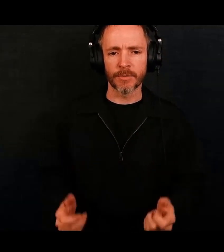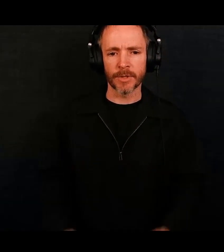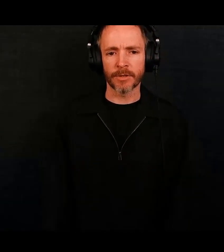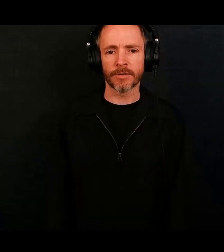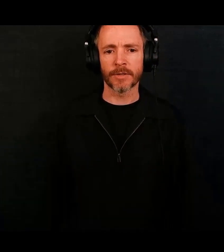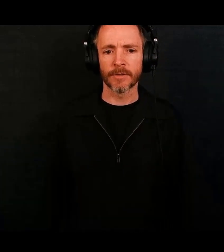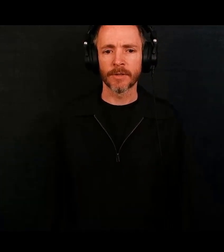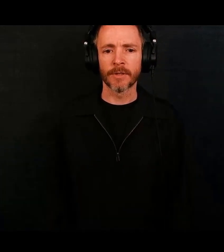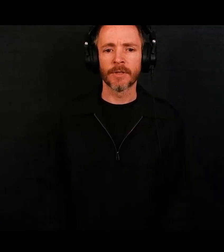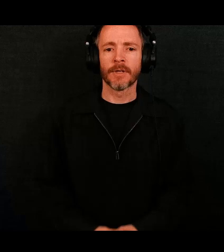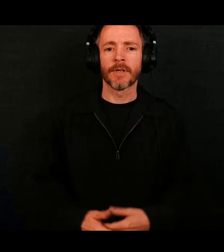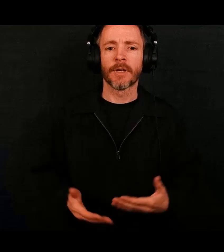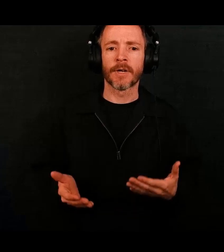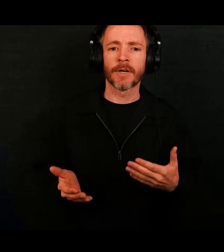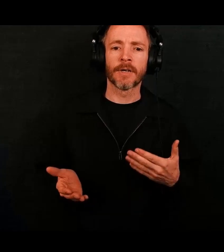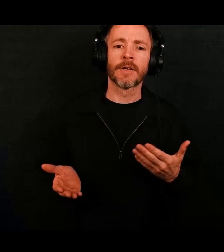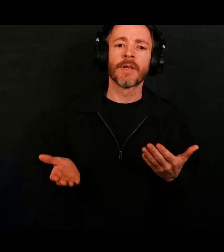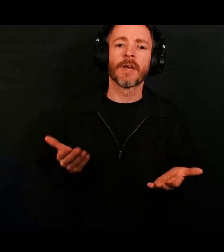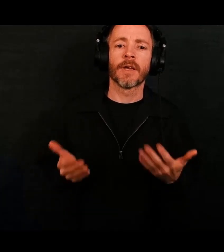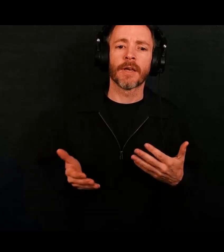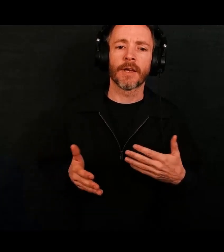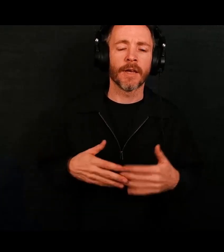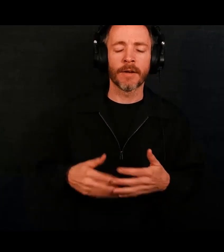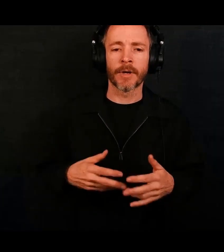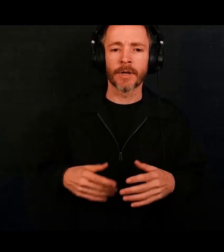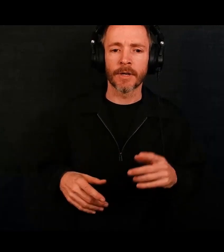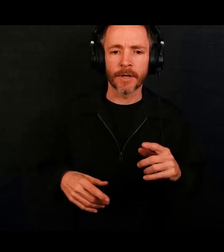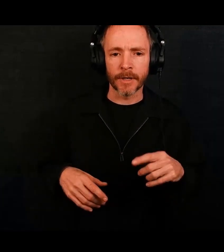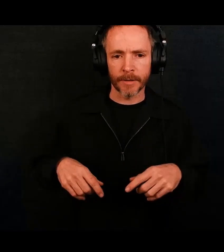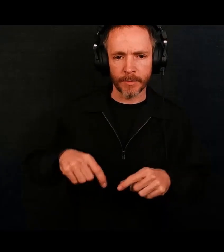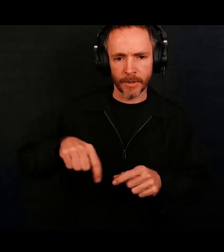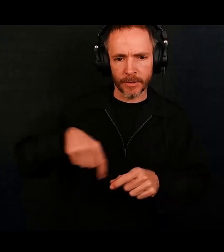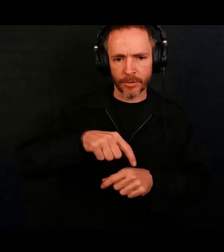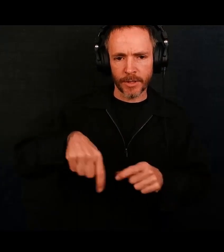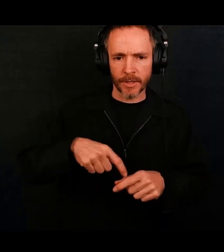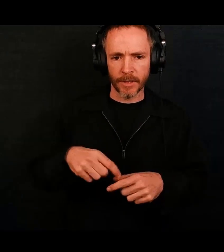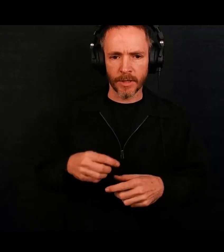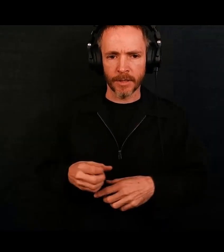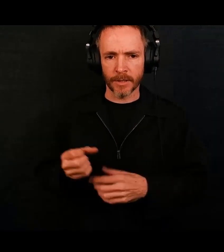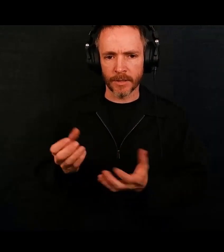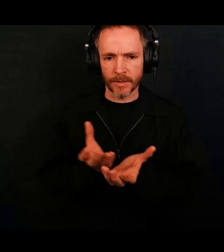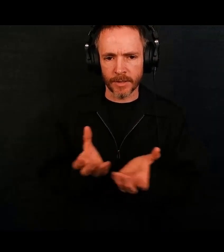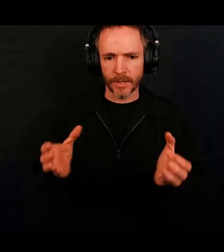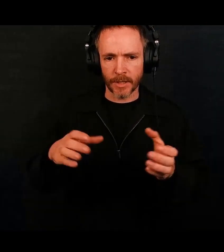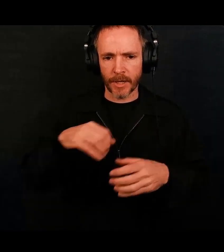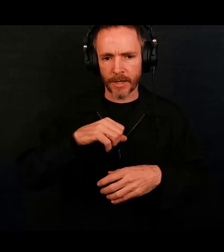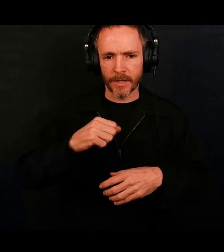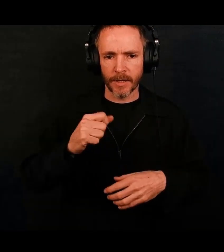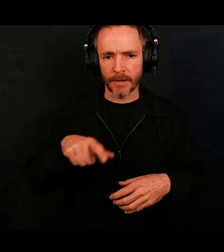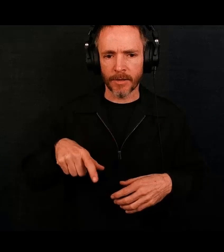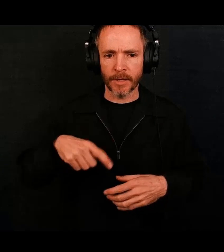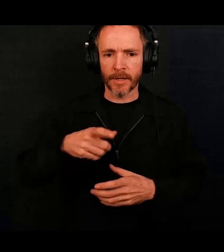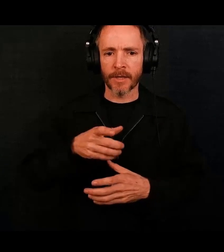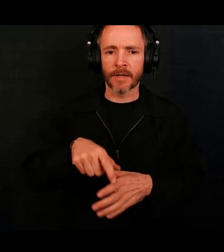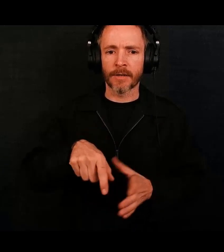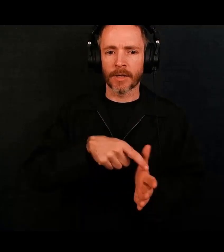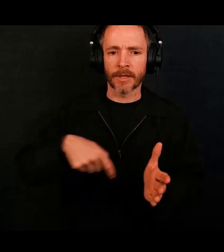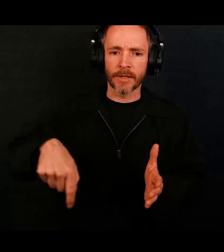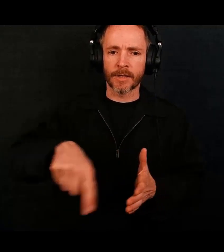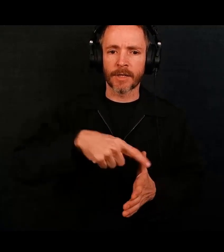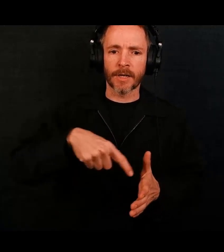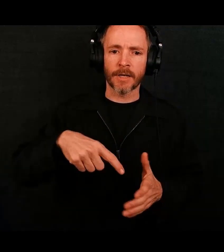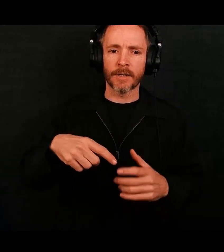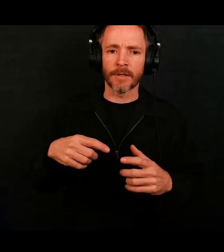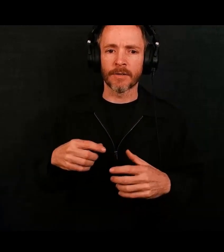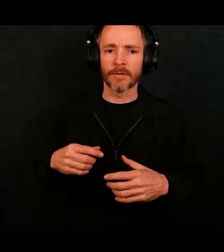goods, sheet materials. Uh, anyway, I'm like tracing the sink outline, and then I'll